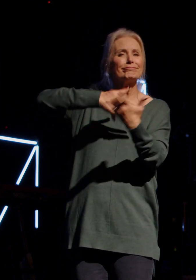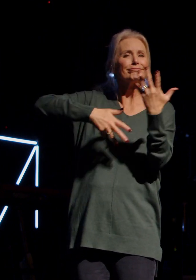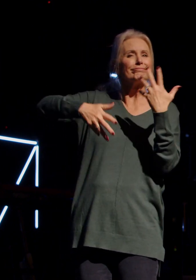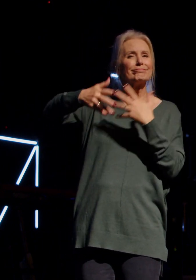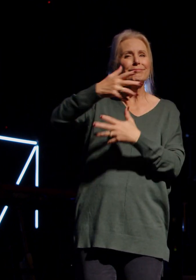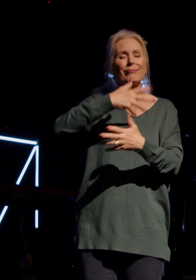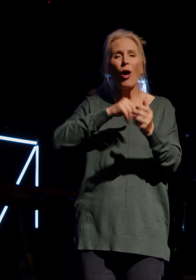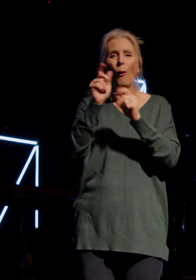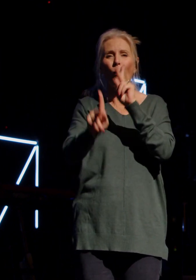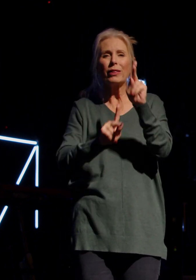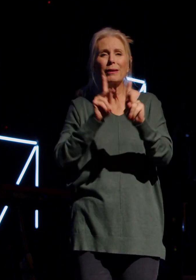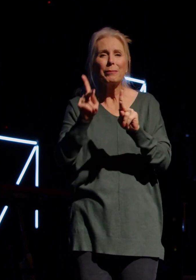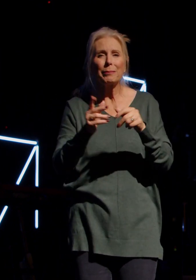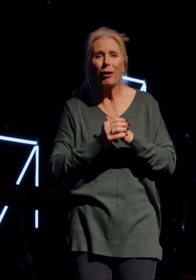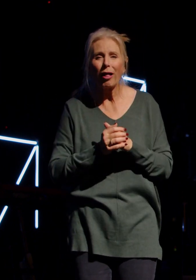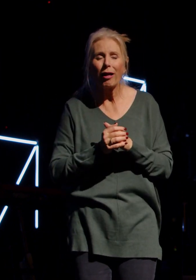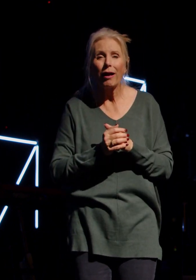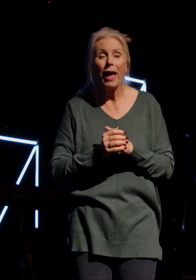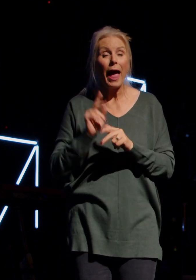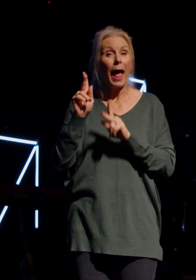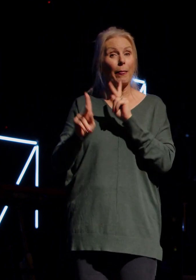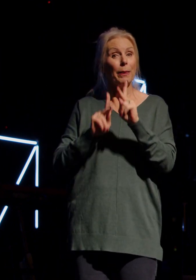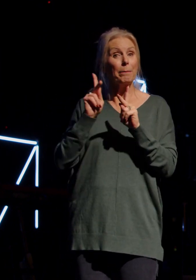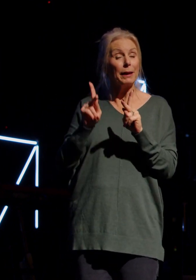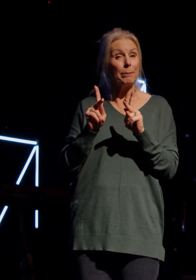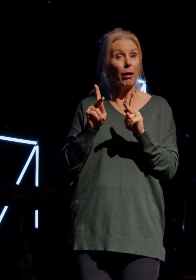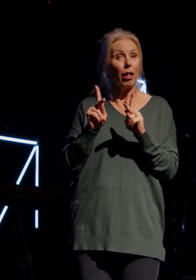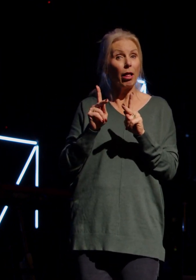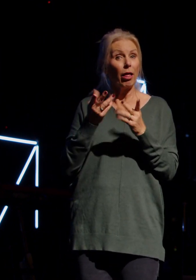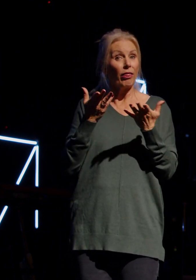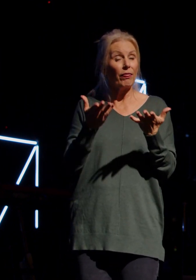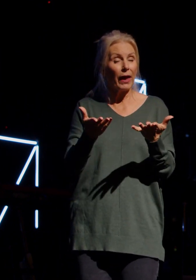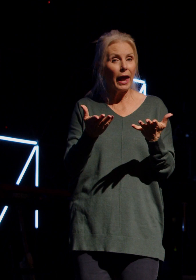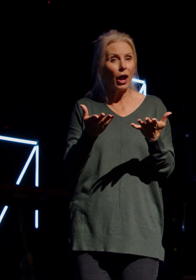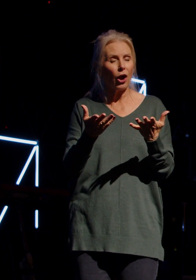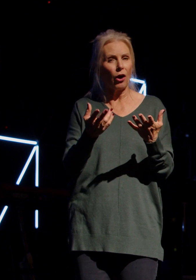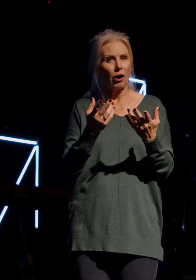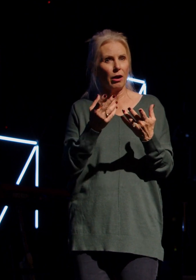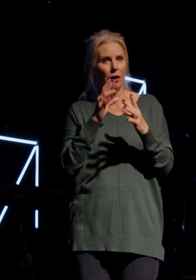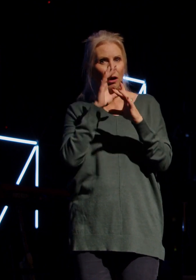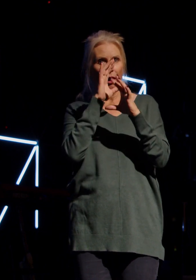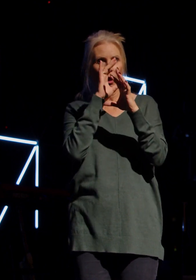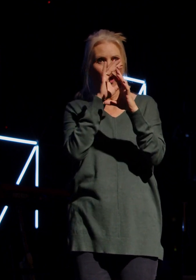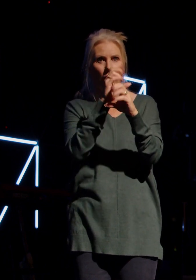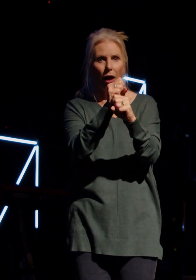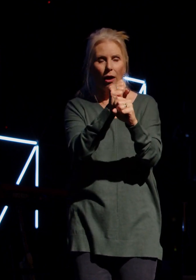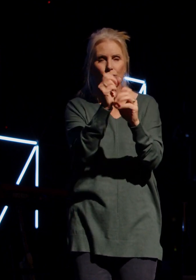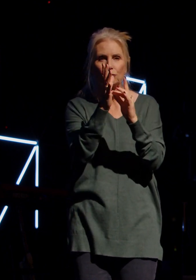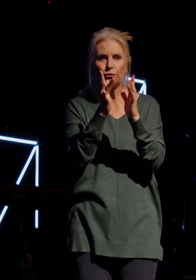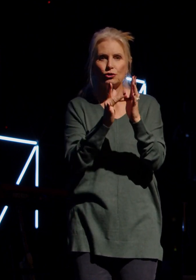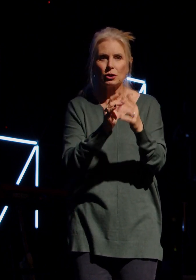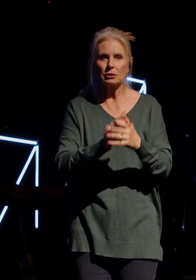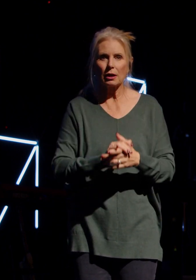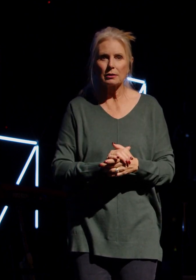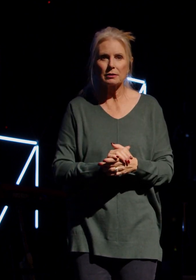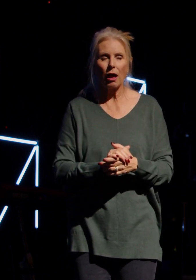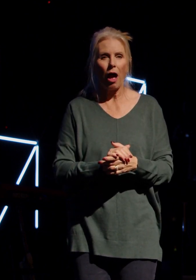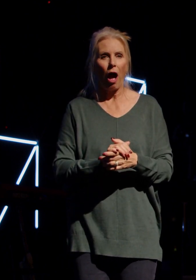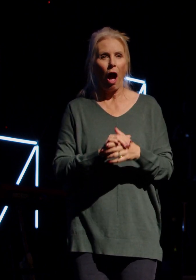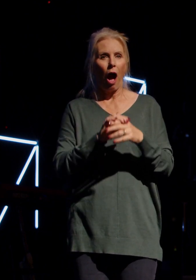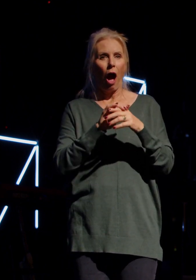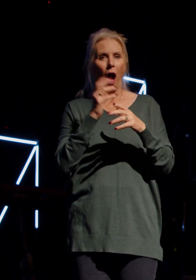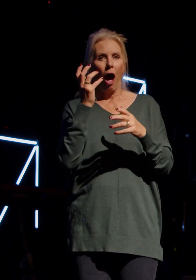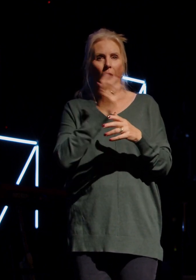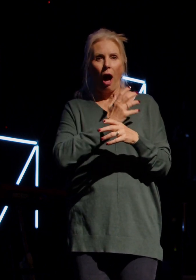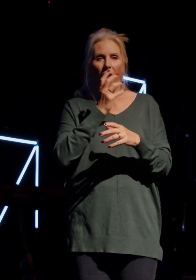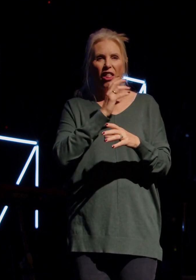at all. And the people who are not believers, they're like attracted to him. They like him. They're interested in